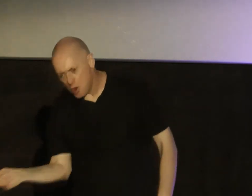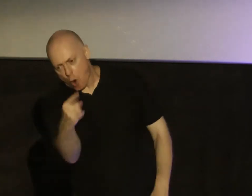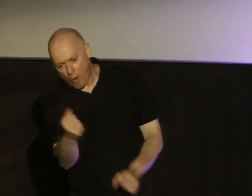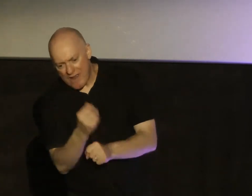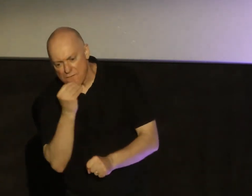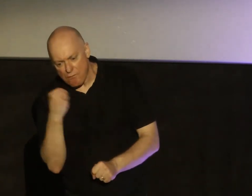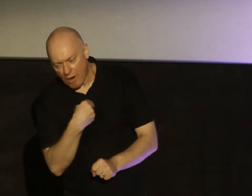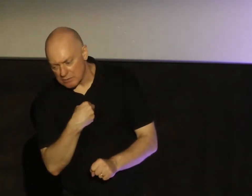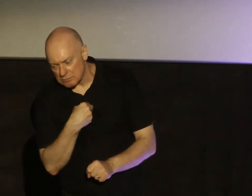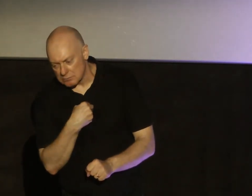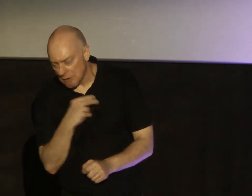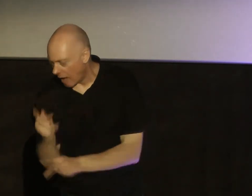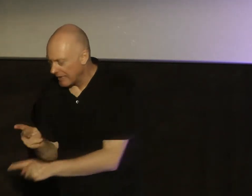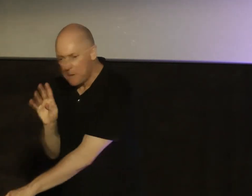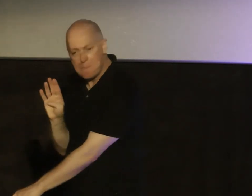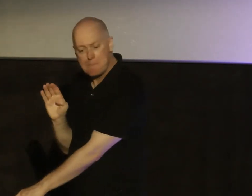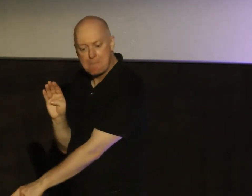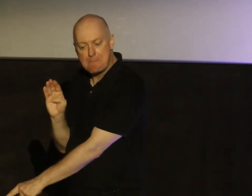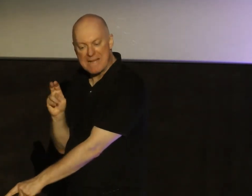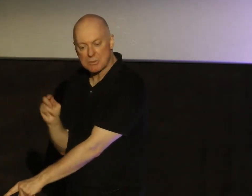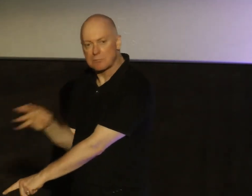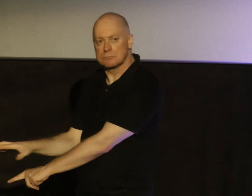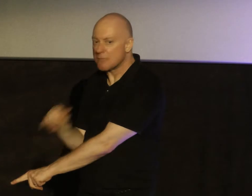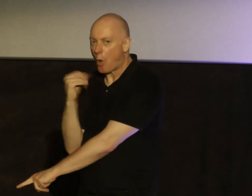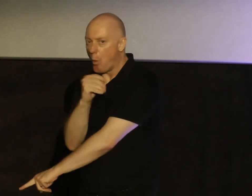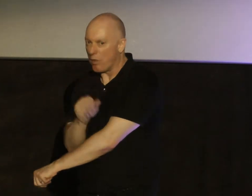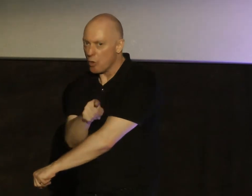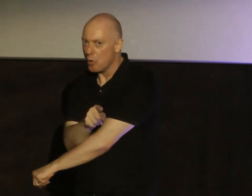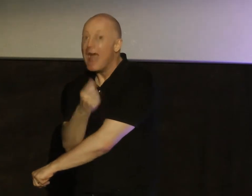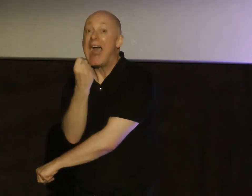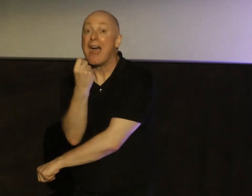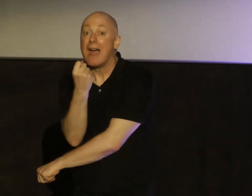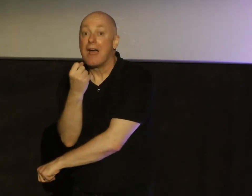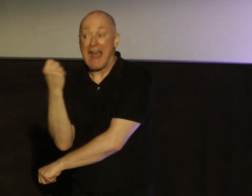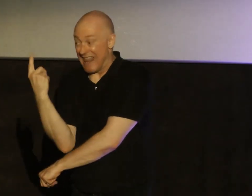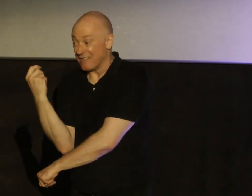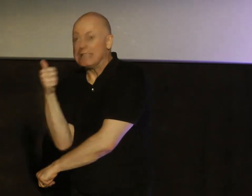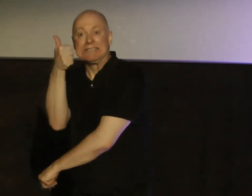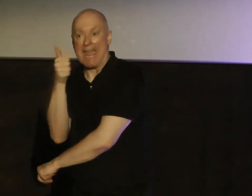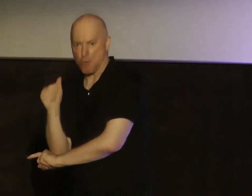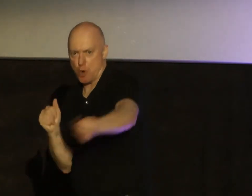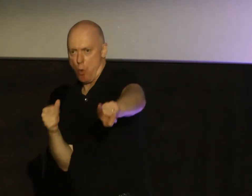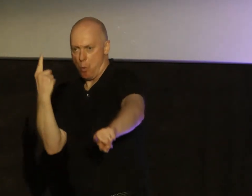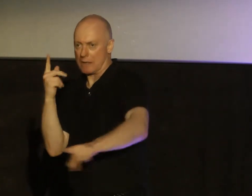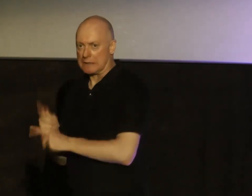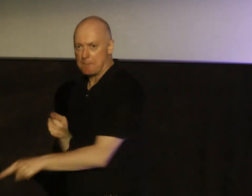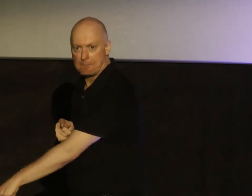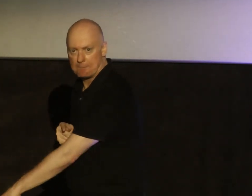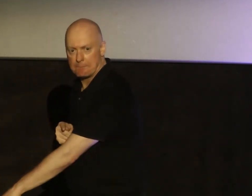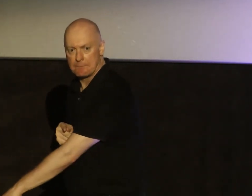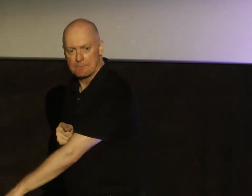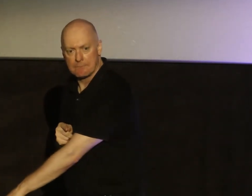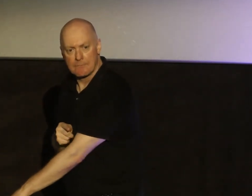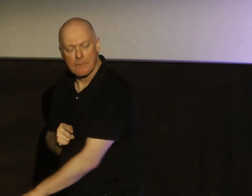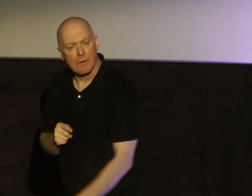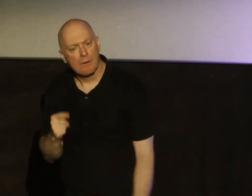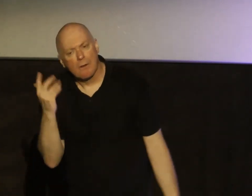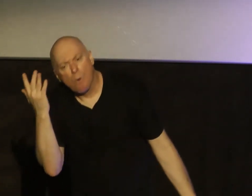for us, but I'm keeping Benjamin here. He's not going with you. So there's 11 brothers. He sends 10. He keeps Benjamin close by. Essentially, Jacob